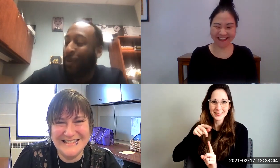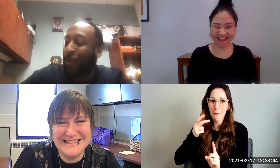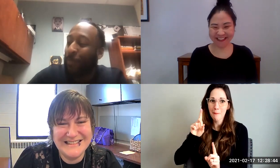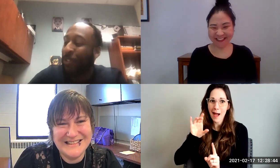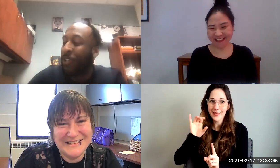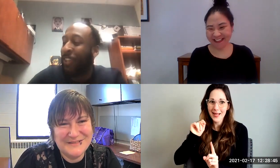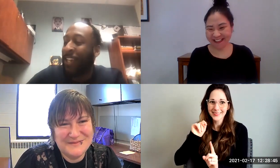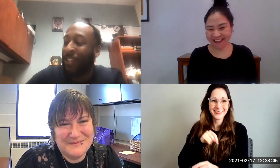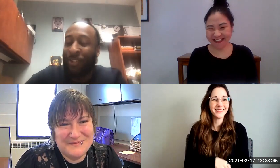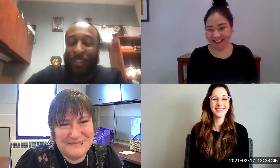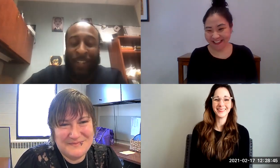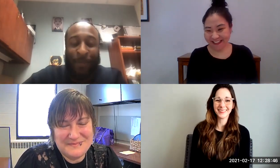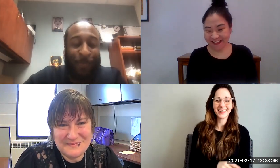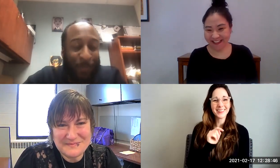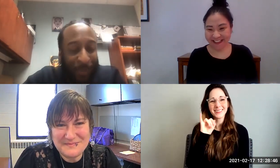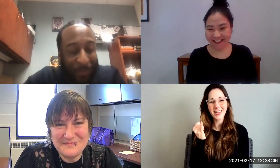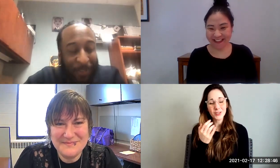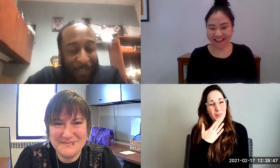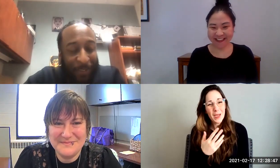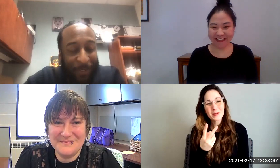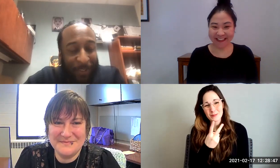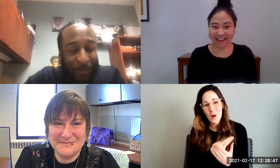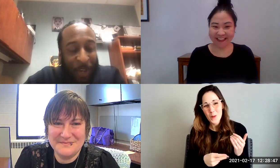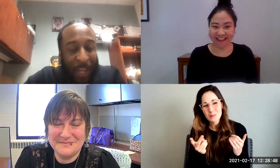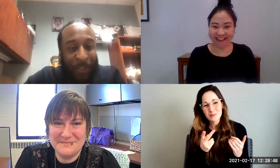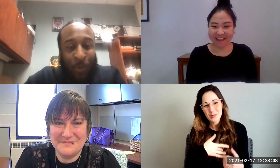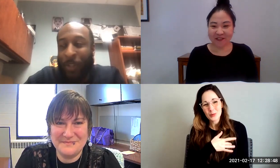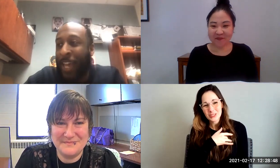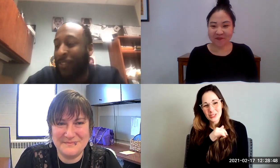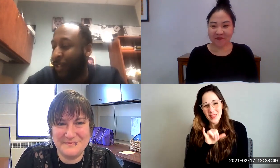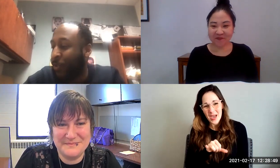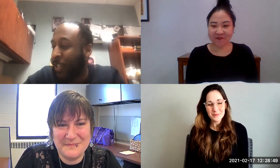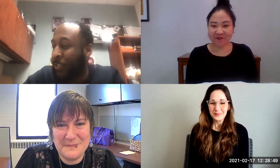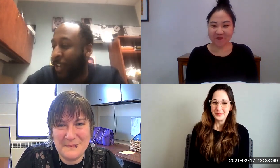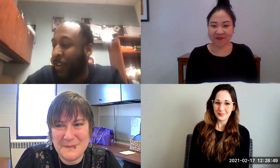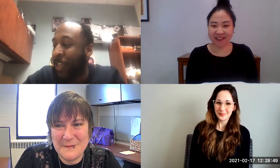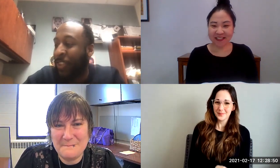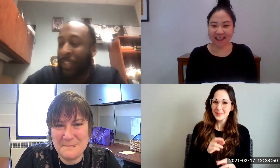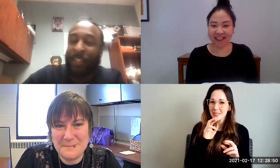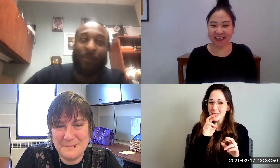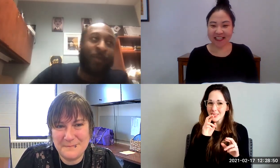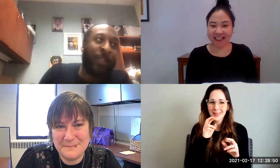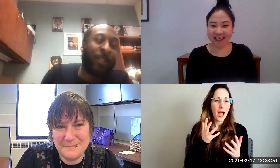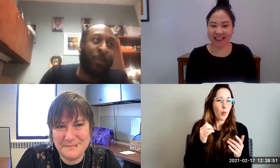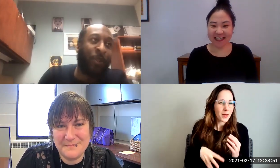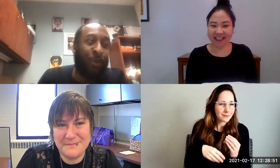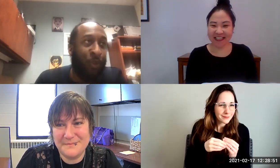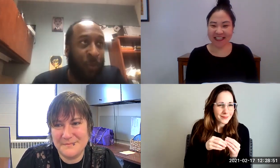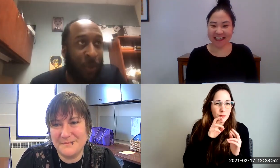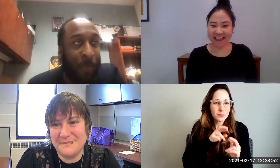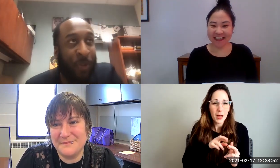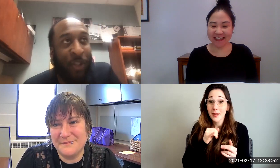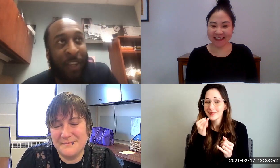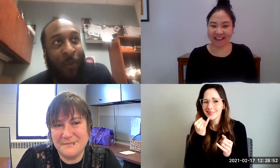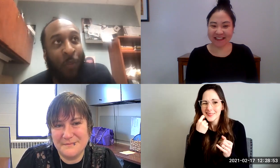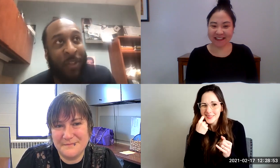Thank you both. I appreciate that. And just to react to the last thing you said, Sarah, I think that's, so true.